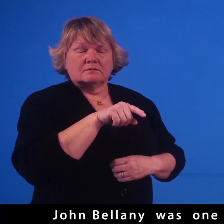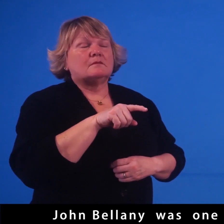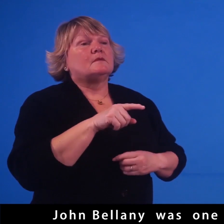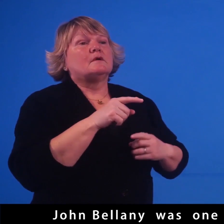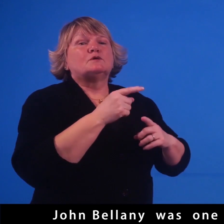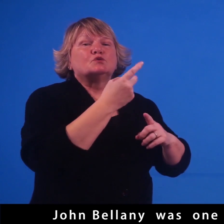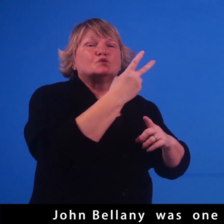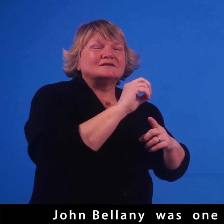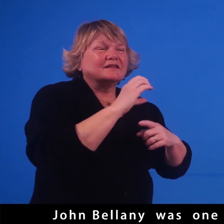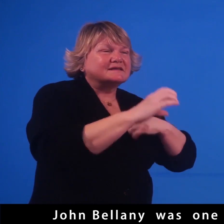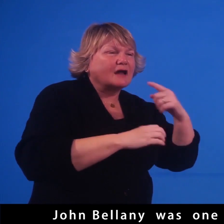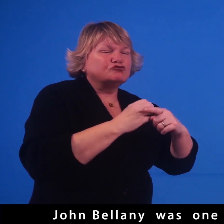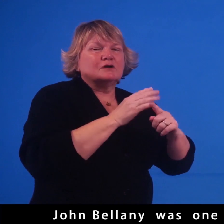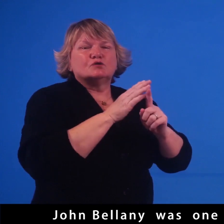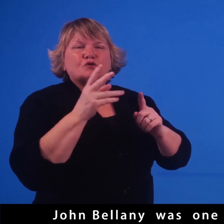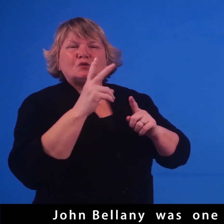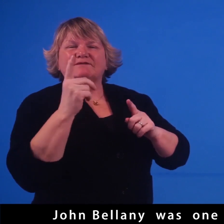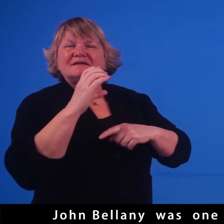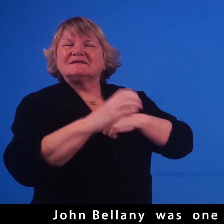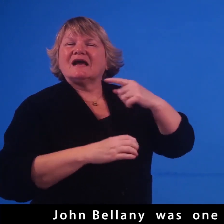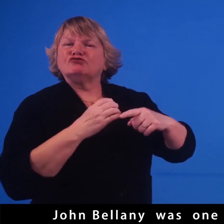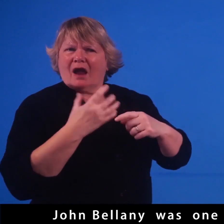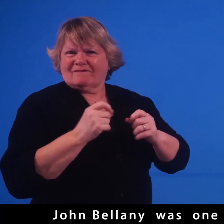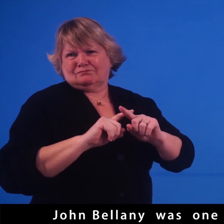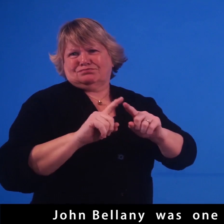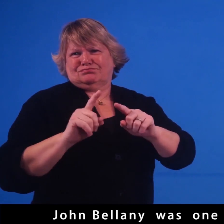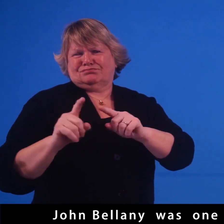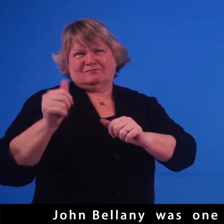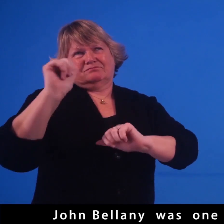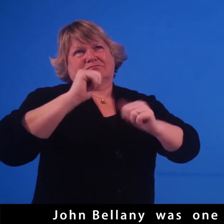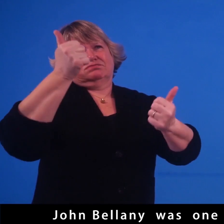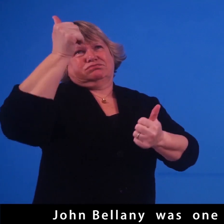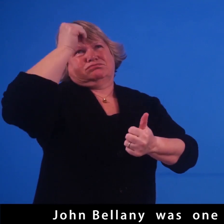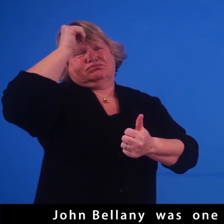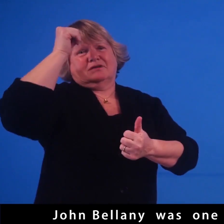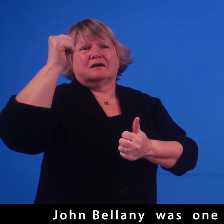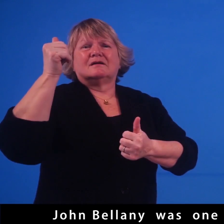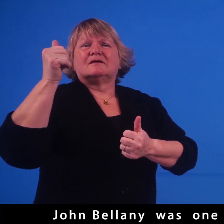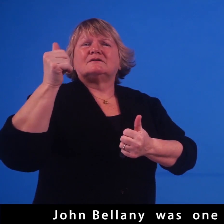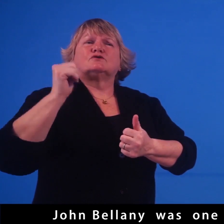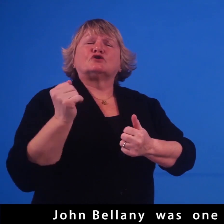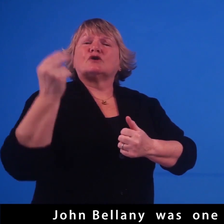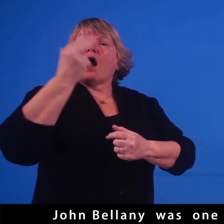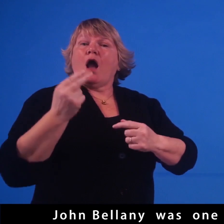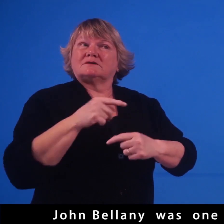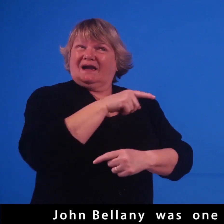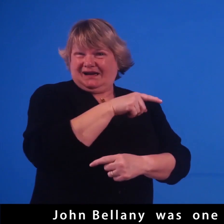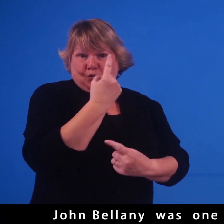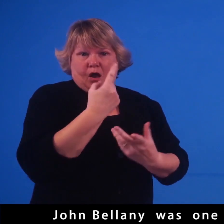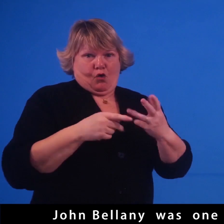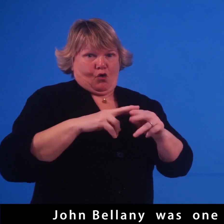John Bellany was one of the most significant Scottish artists of the 20th and early 21st